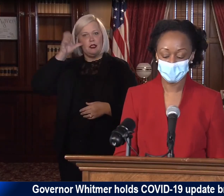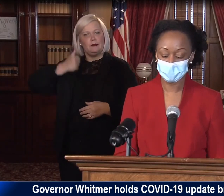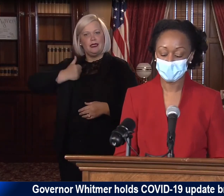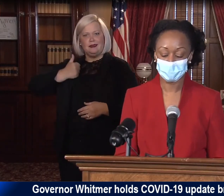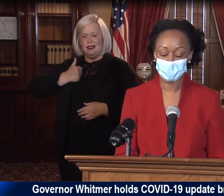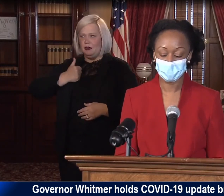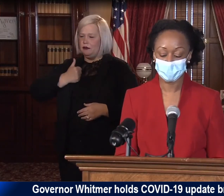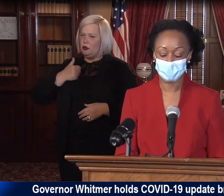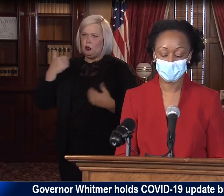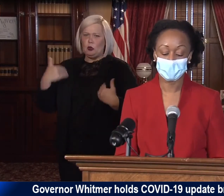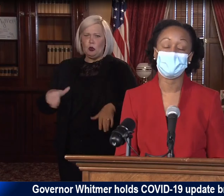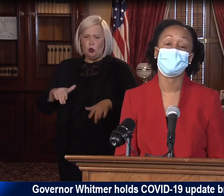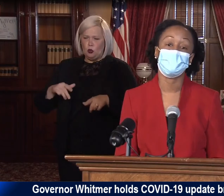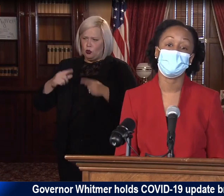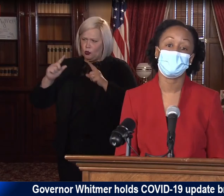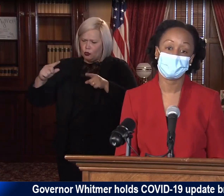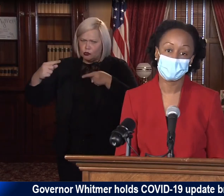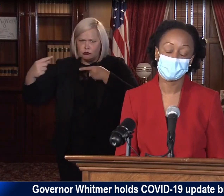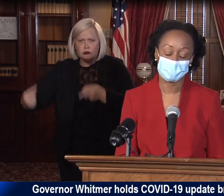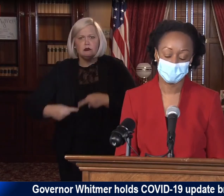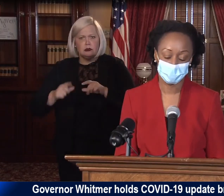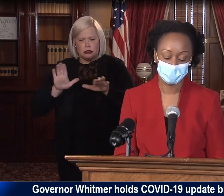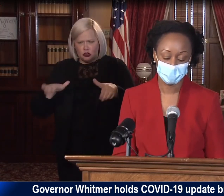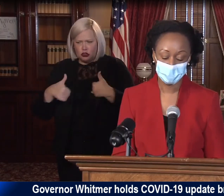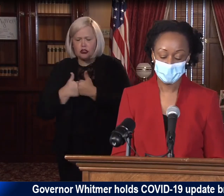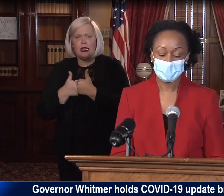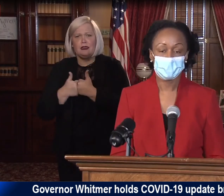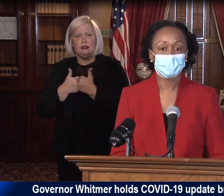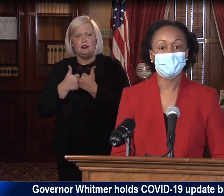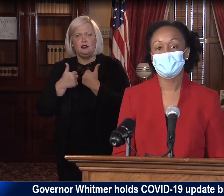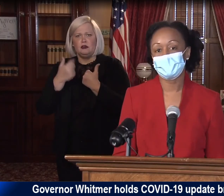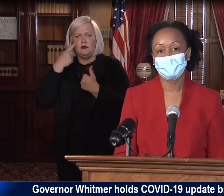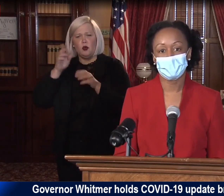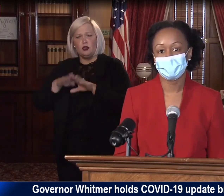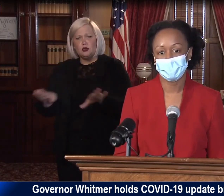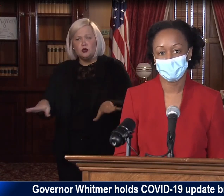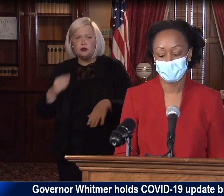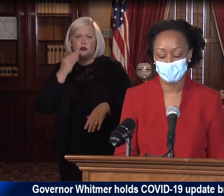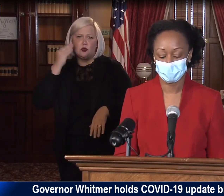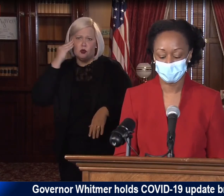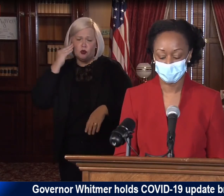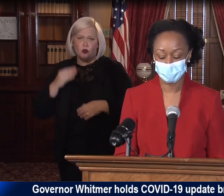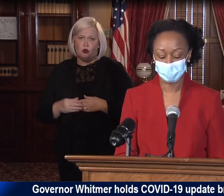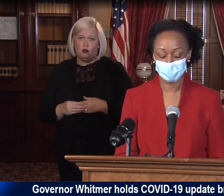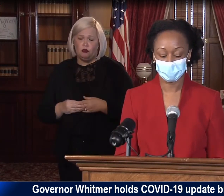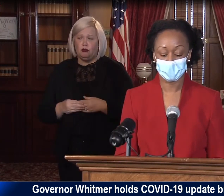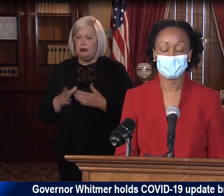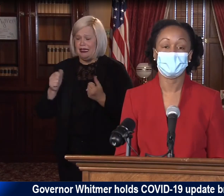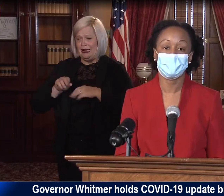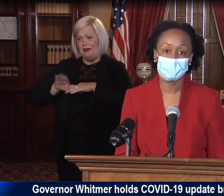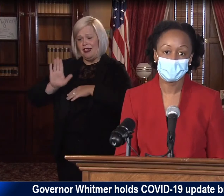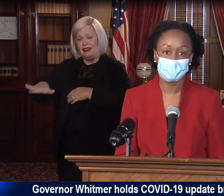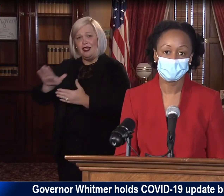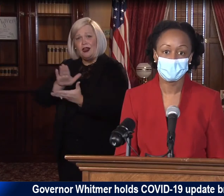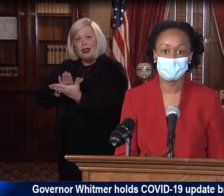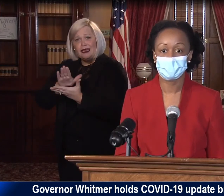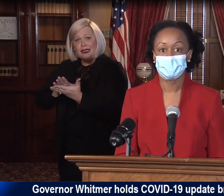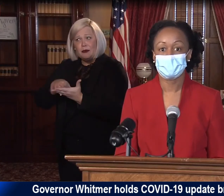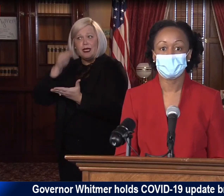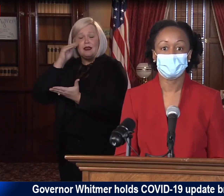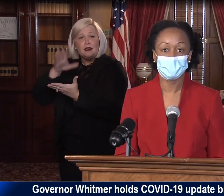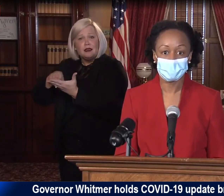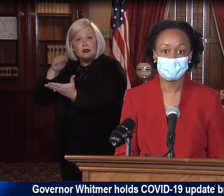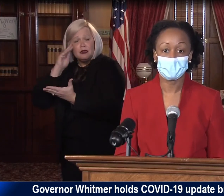been to not have children engaged in in-person learning. This can have negative impacts on children's academic